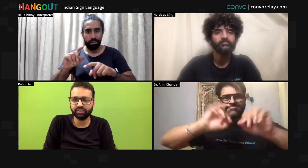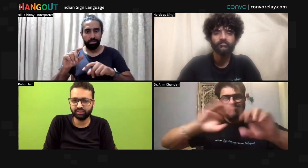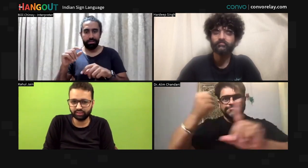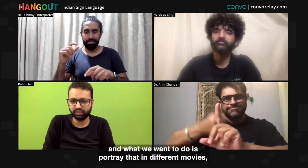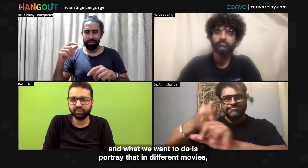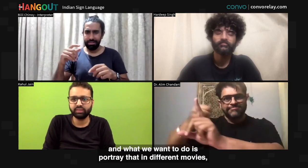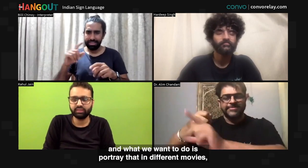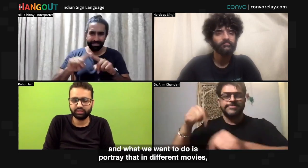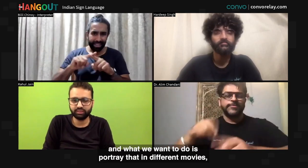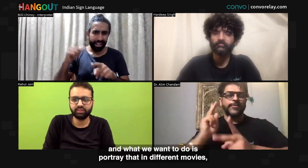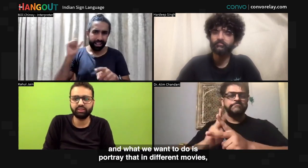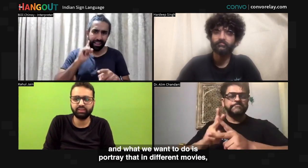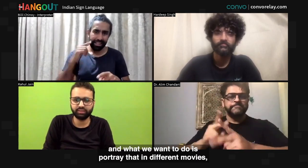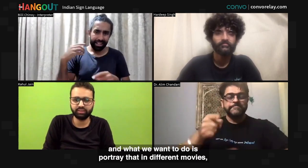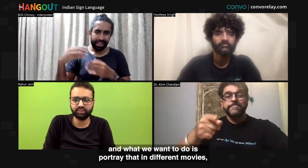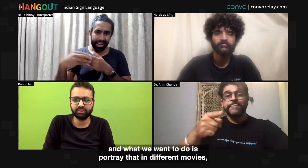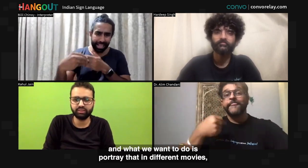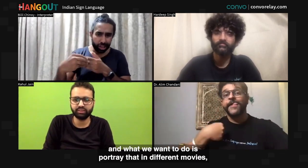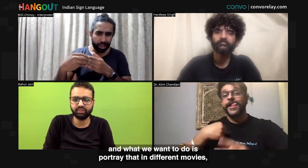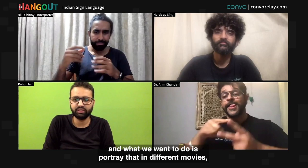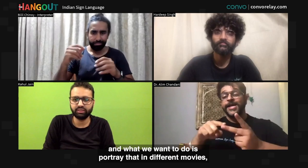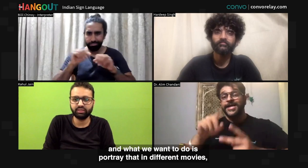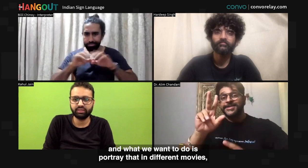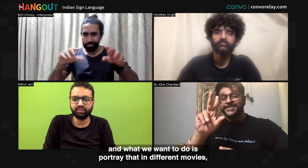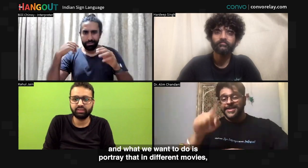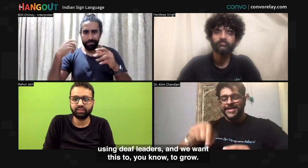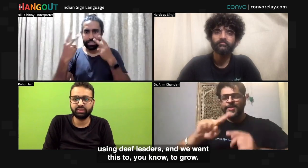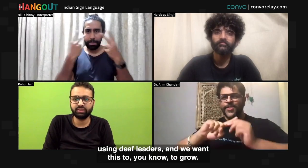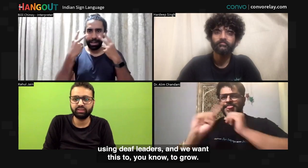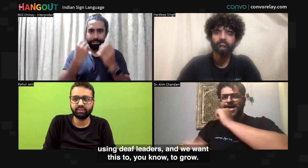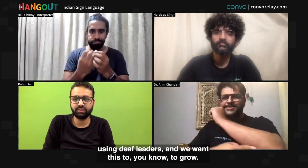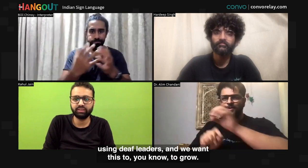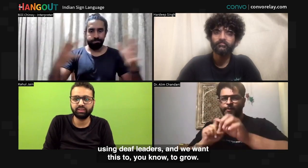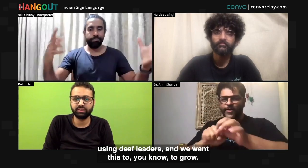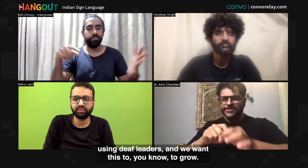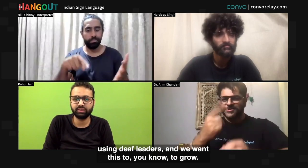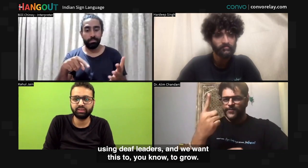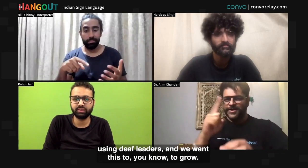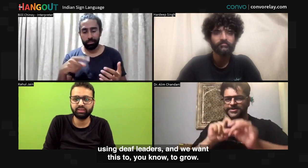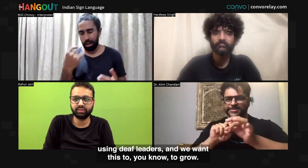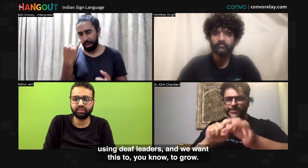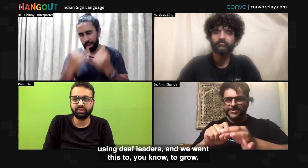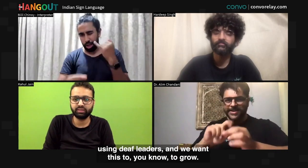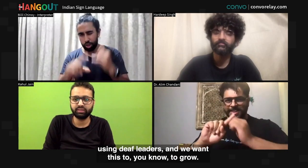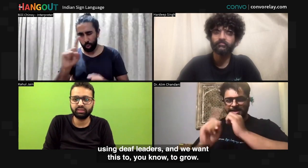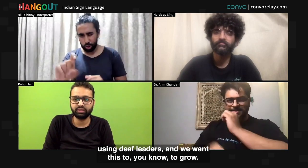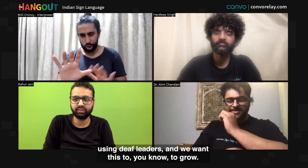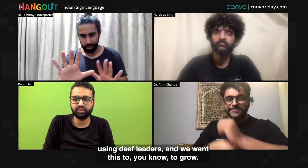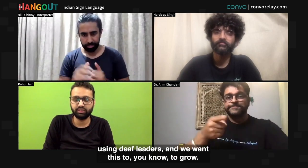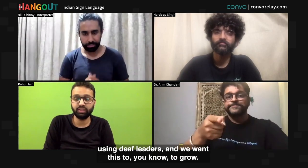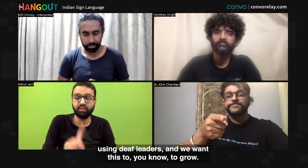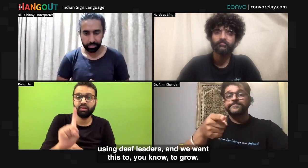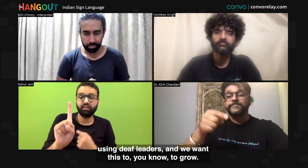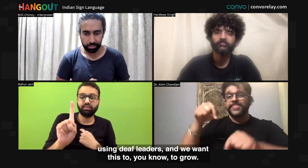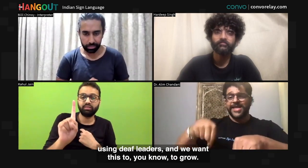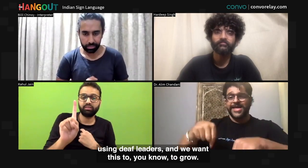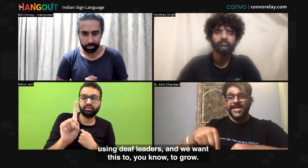and what we want to do is portray that in different movies using, uh, deaf leaders. And we want this to, you know, to grow,